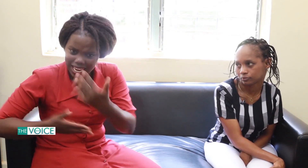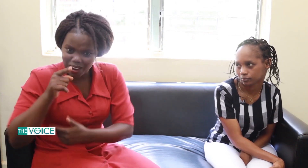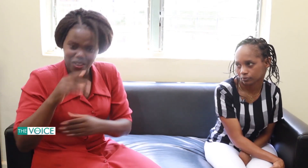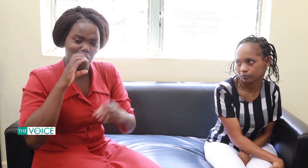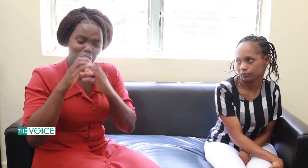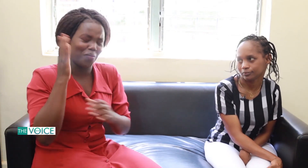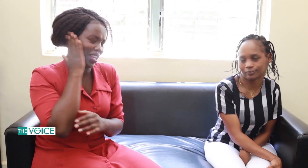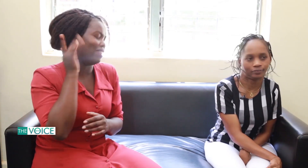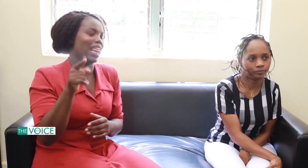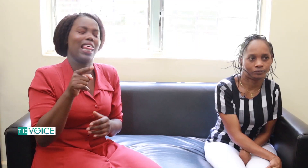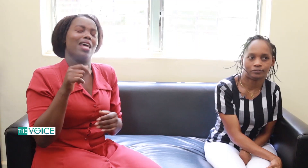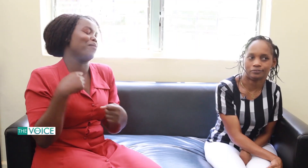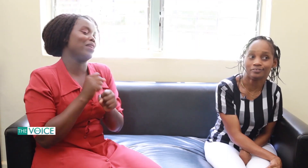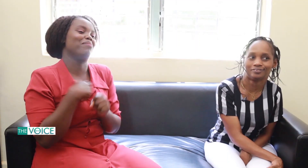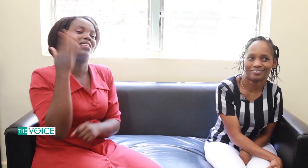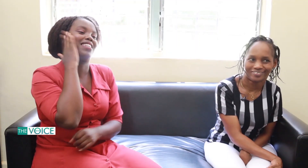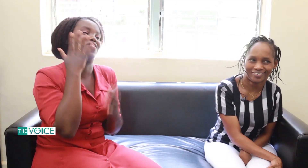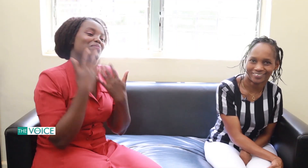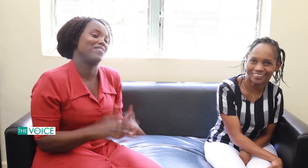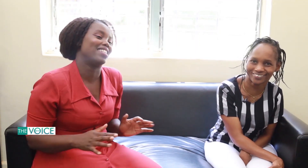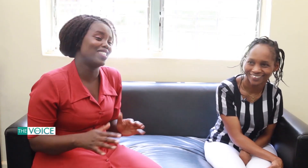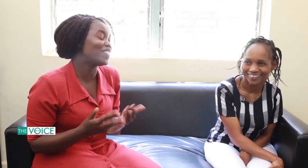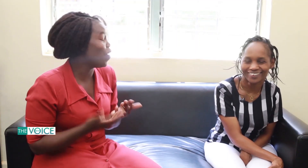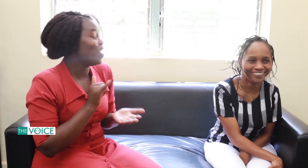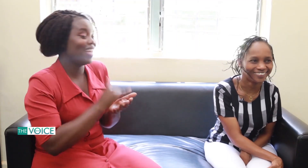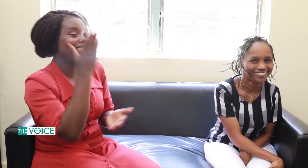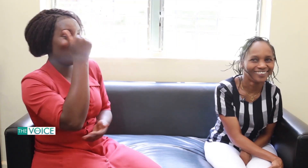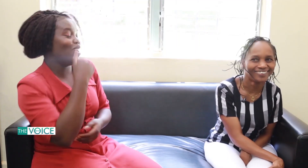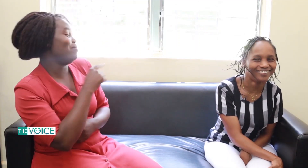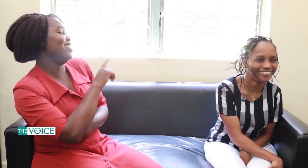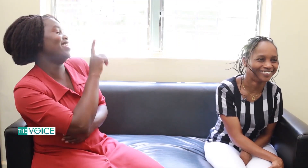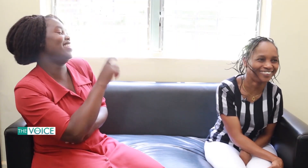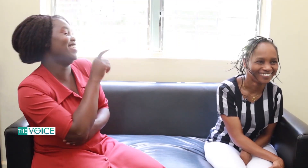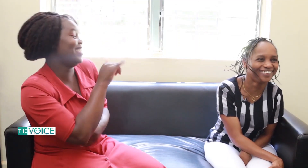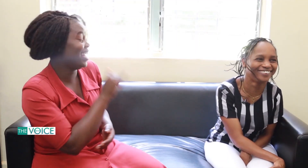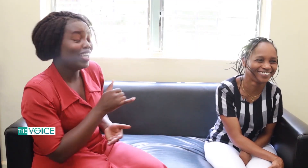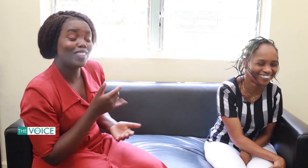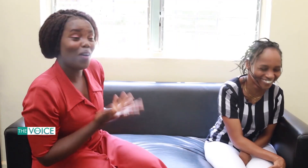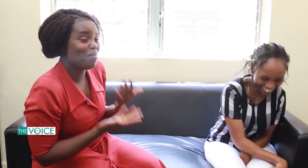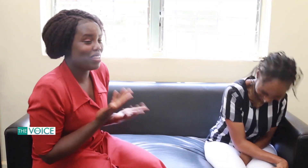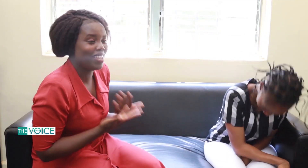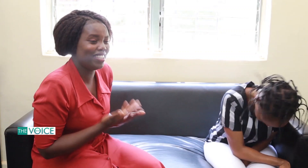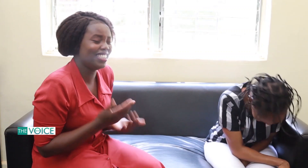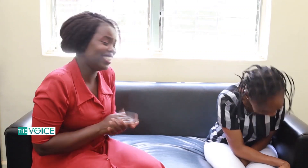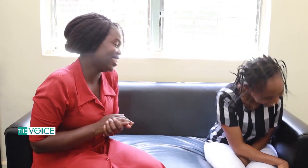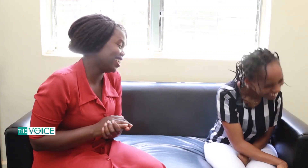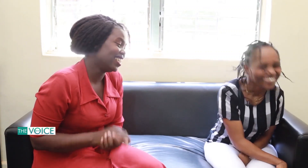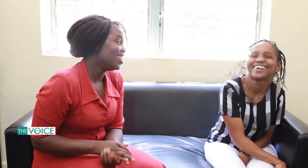She always believes when you engage with a deaf person, she will become a deaf person. That is why I'm asking that